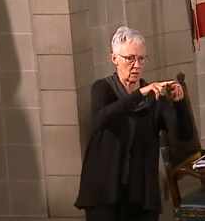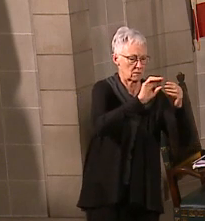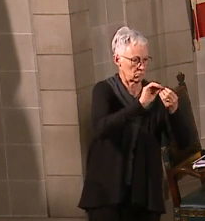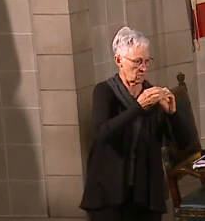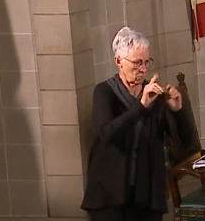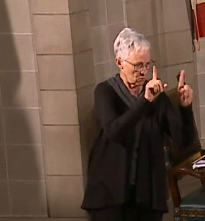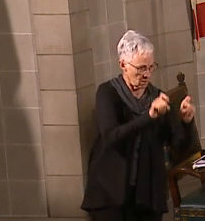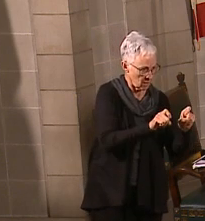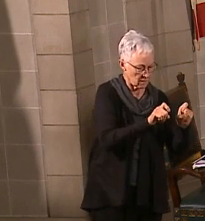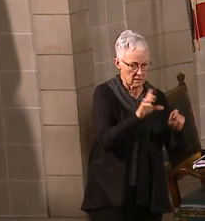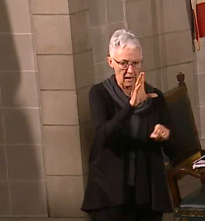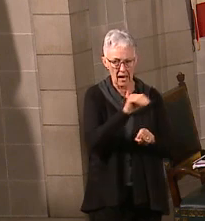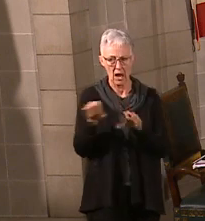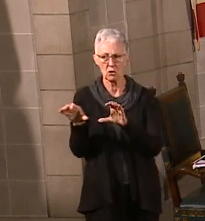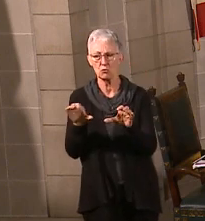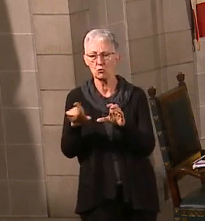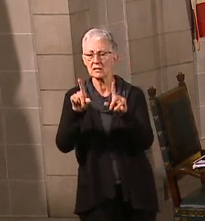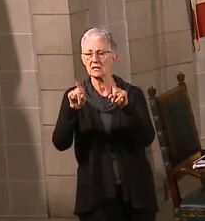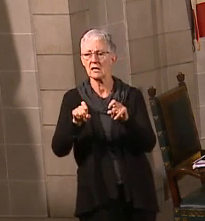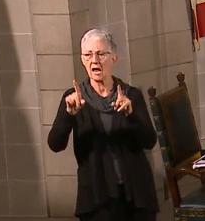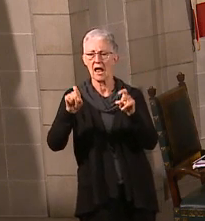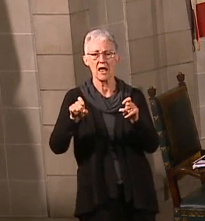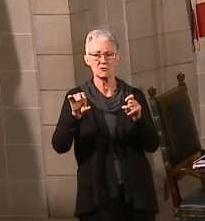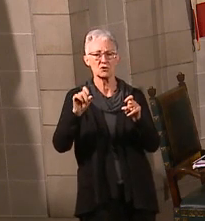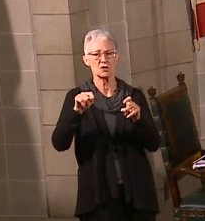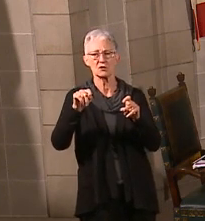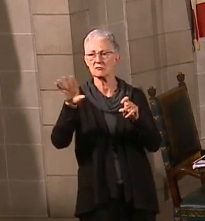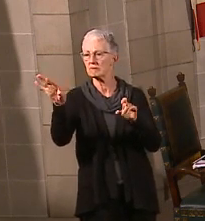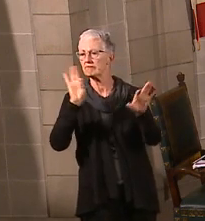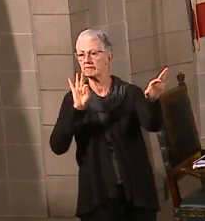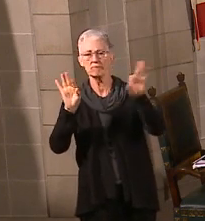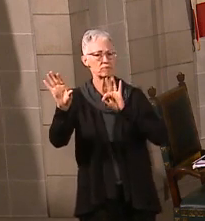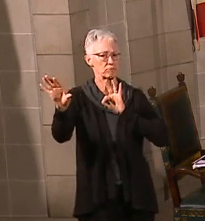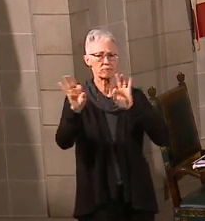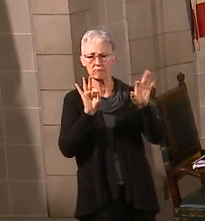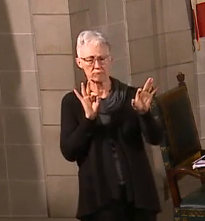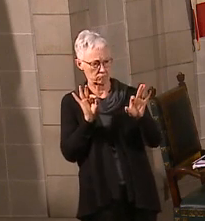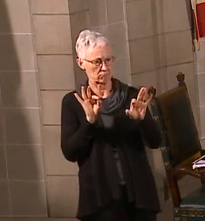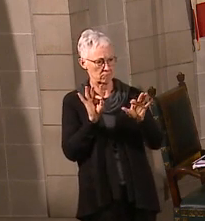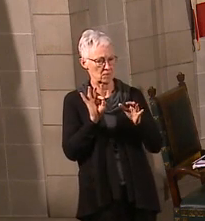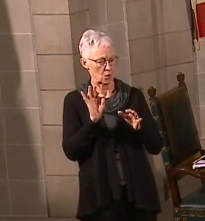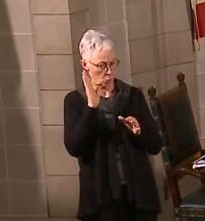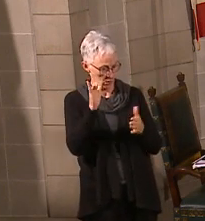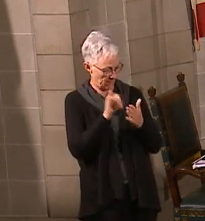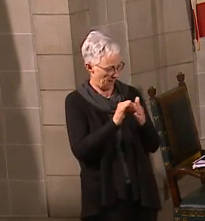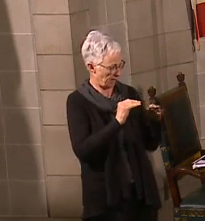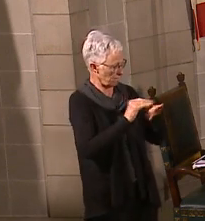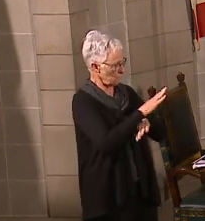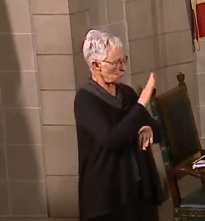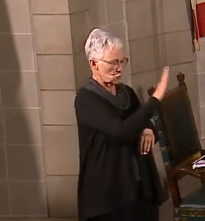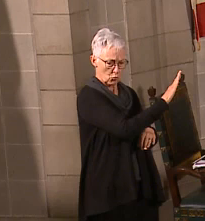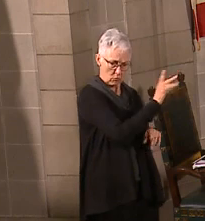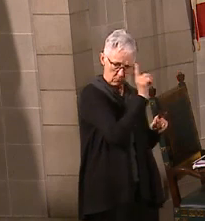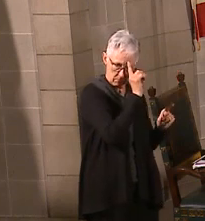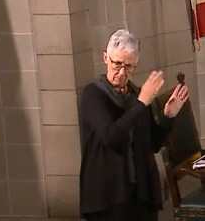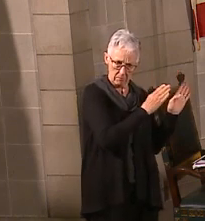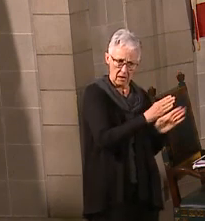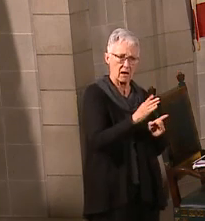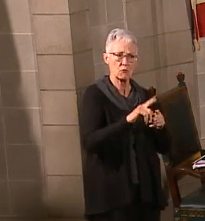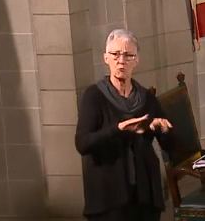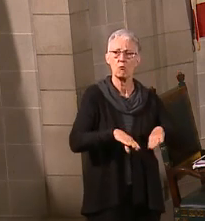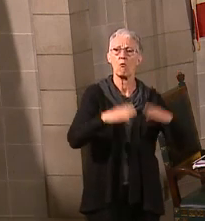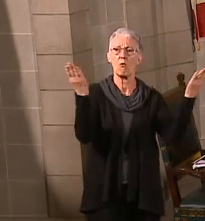your decision when loosening up the DHMs? So testing is going to be obviously an overall part of the plan as we think about loosening some of these